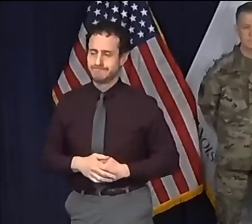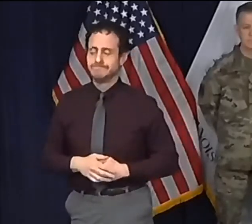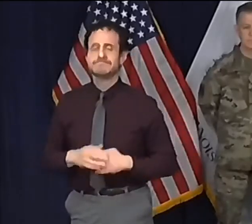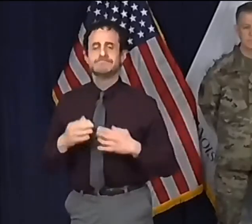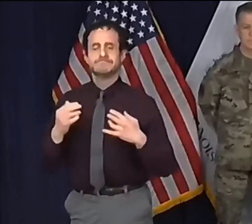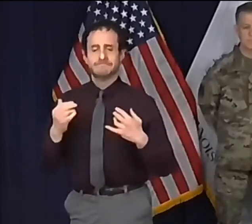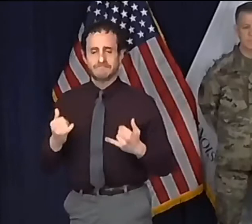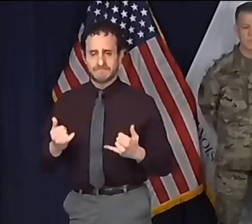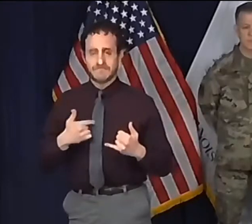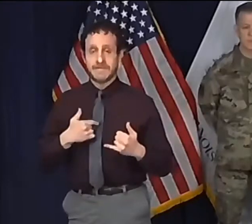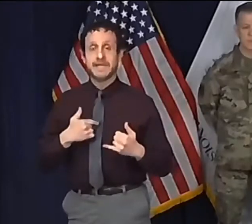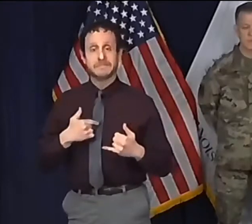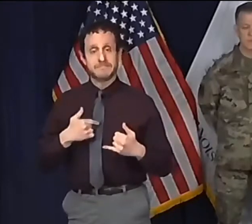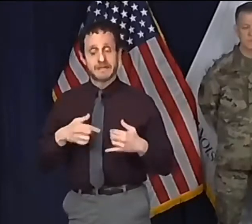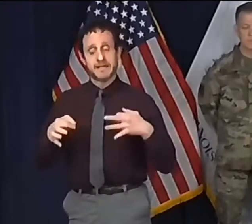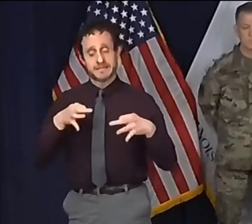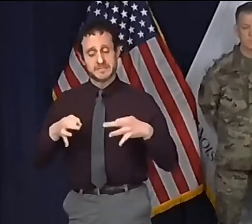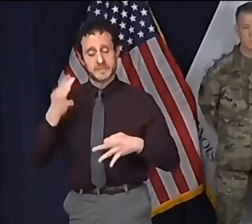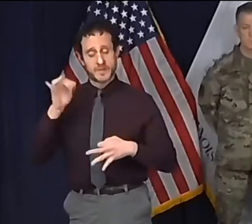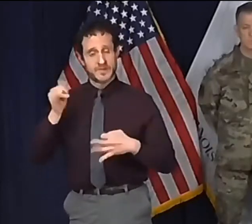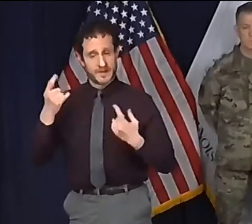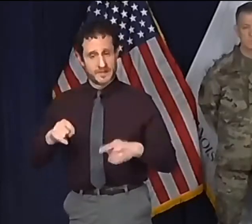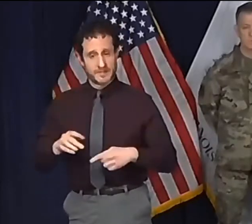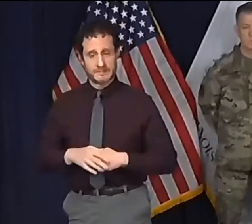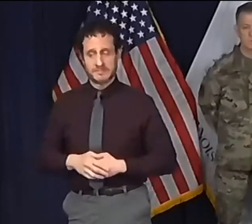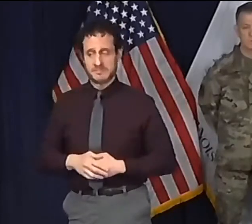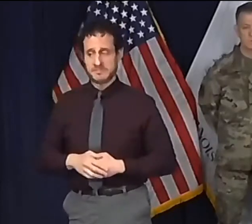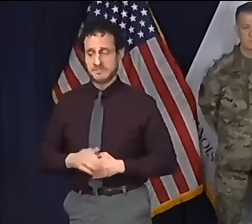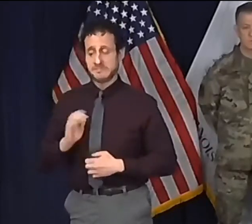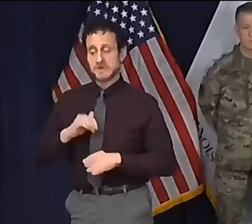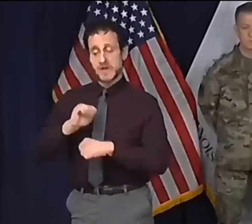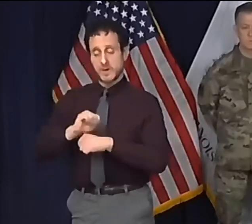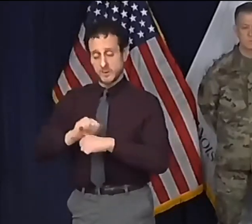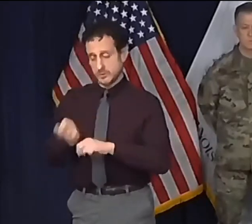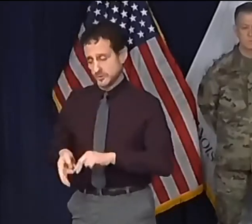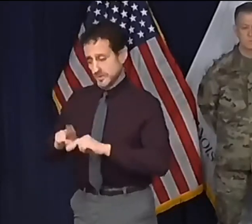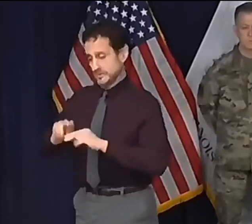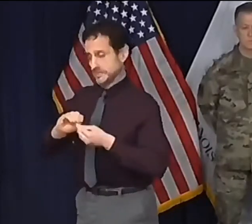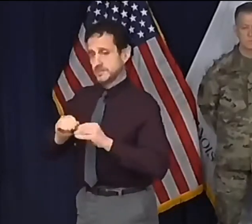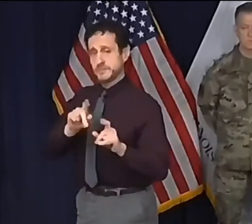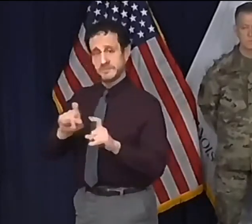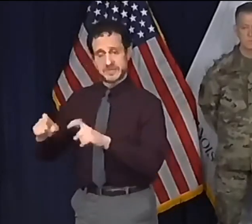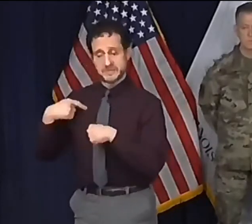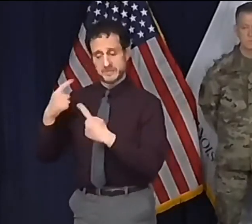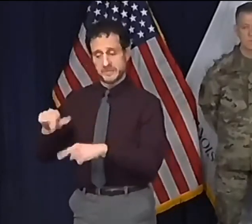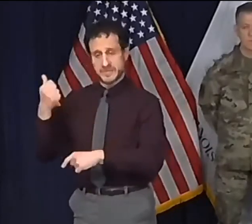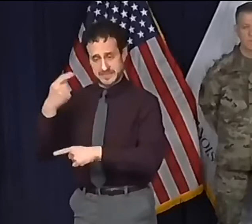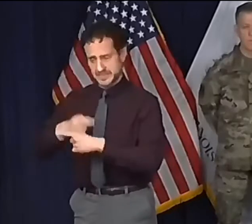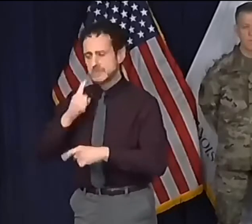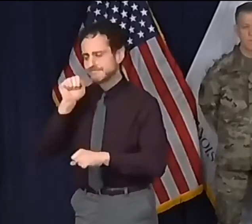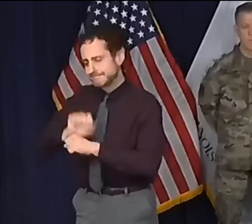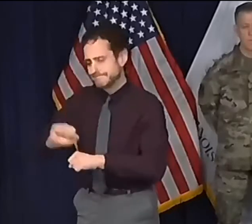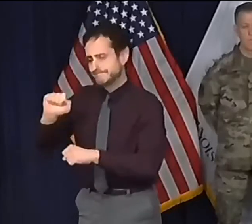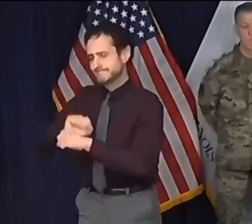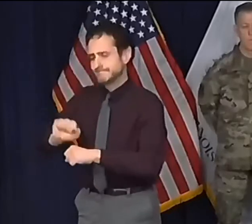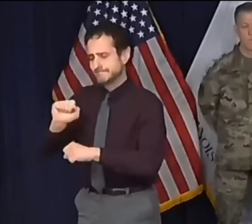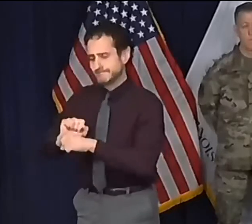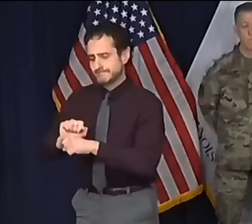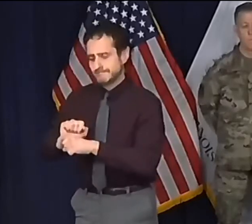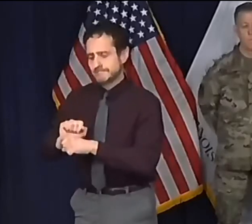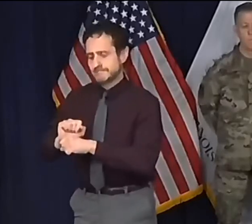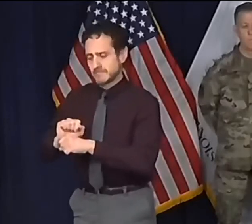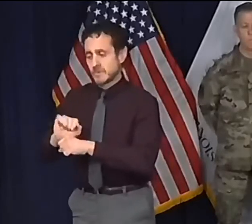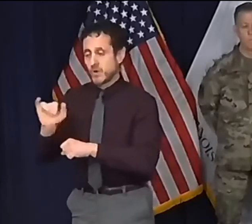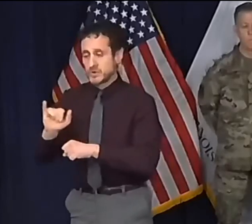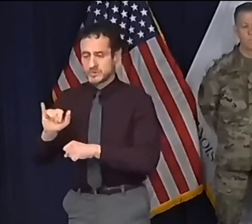out exactly why that is, and then you will have the to work open that's been done to increase testing over the past 10 your own days, microphone. and what we plan to do to